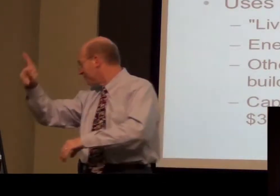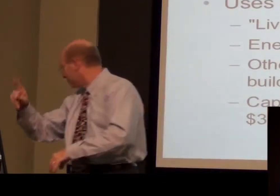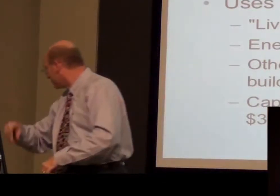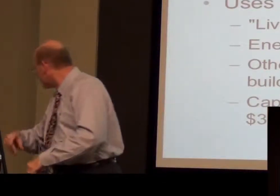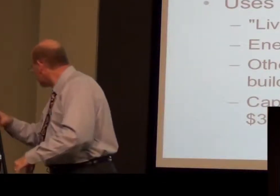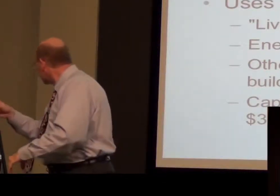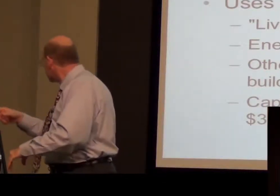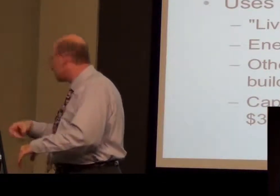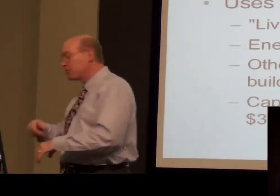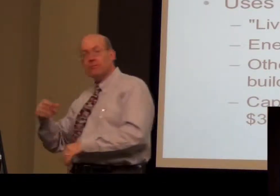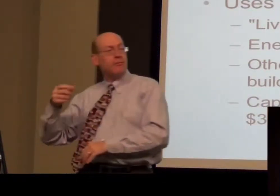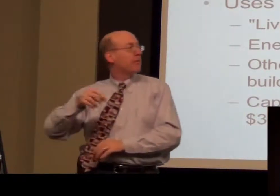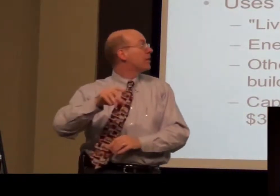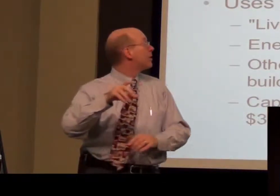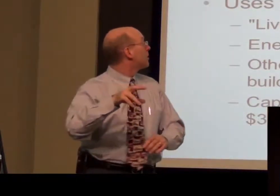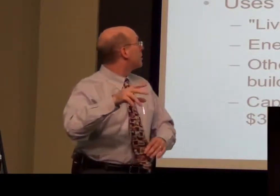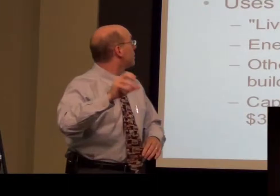Okay, that's fine.